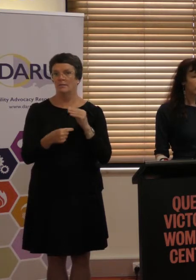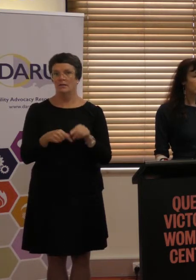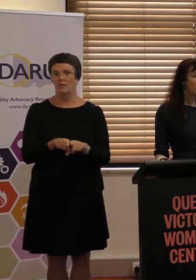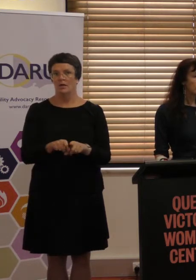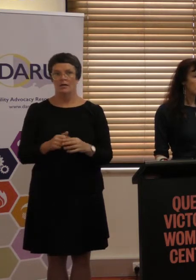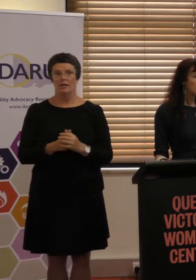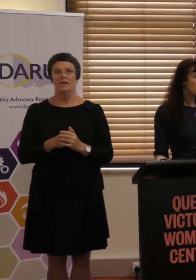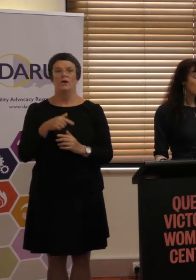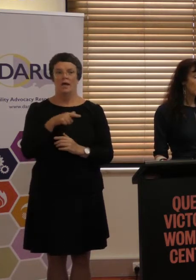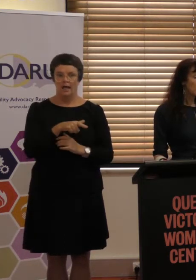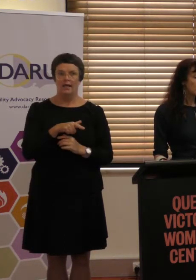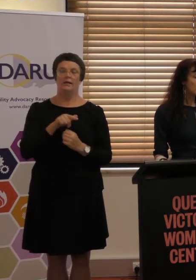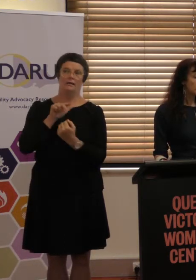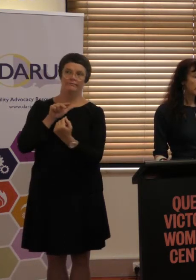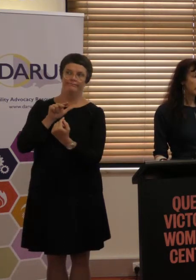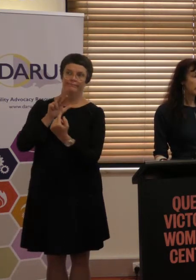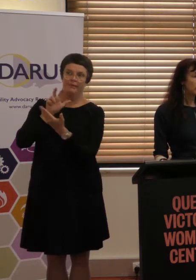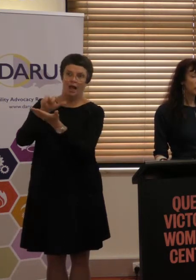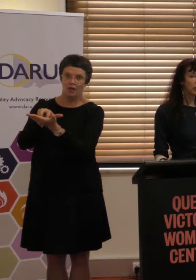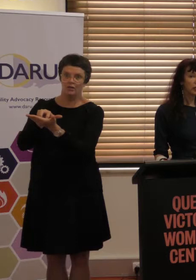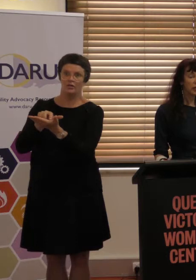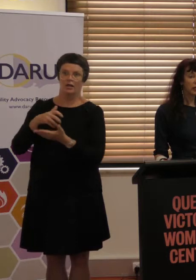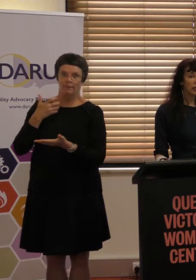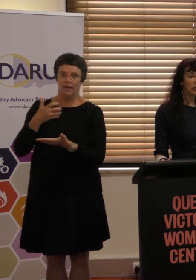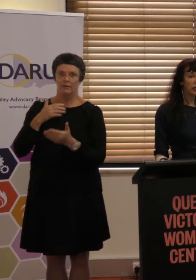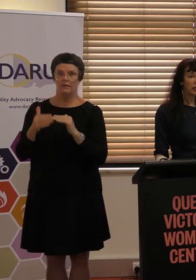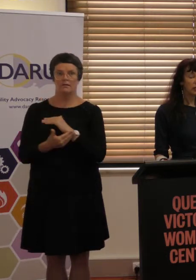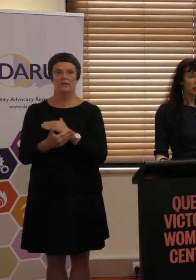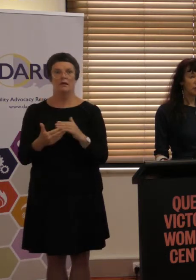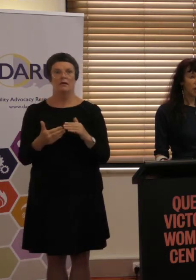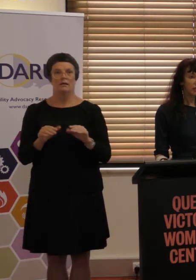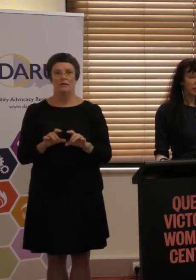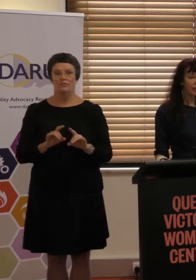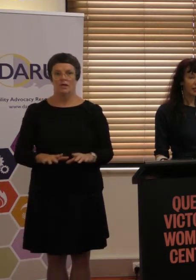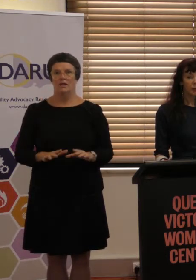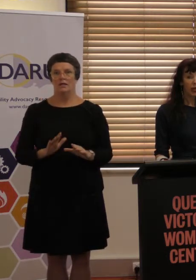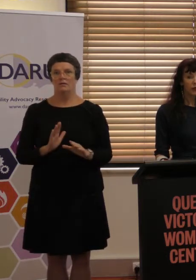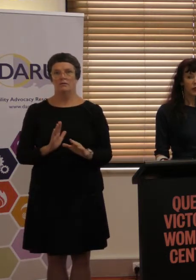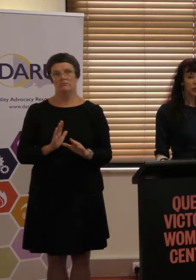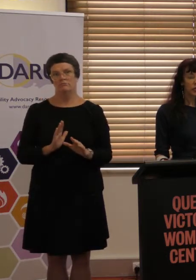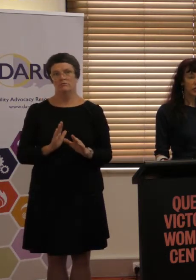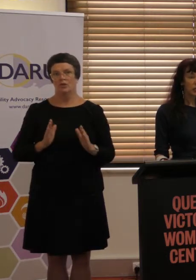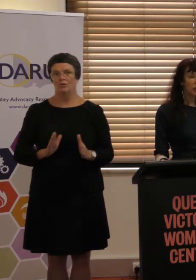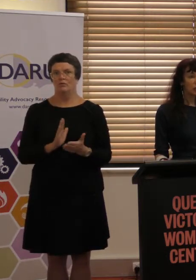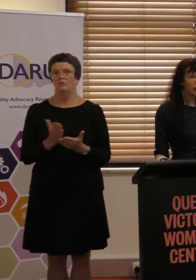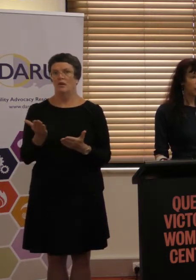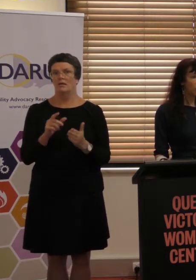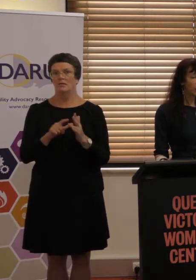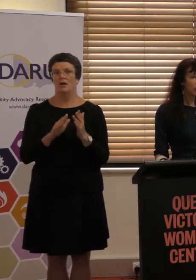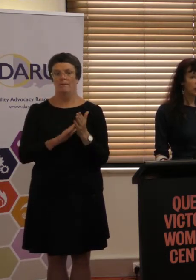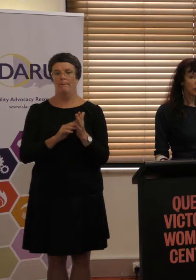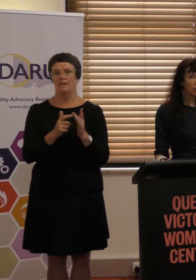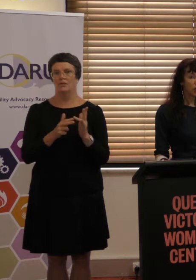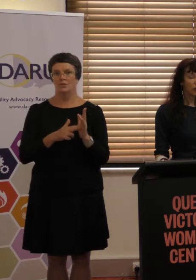Australian Human Rights Commission simply in order that he might get his behaviours addressed